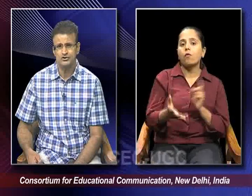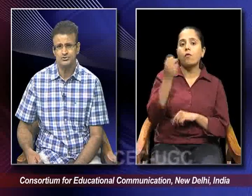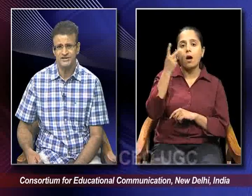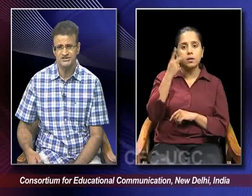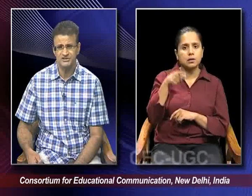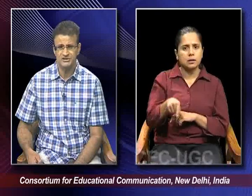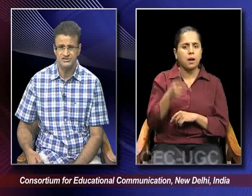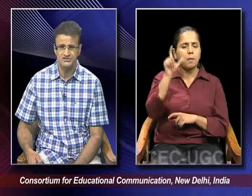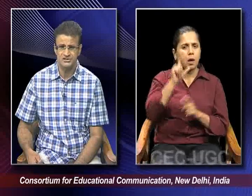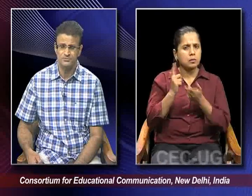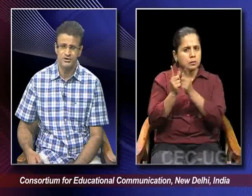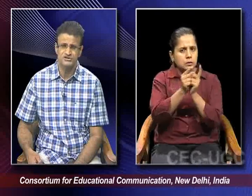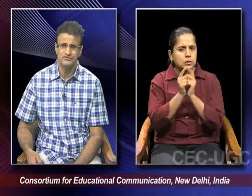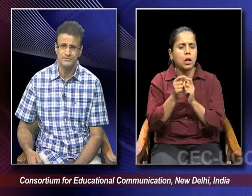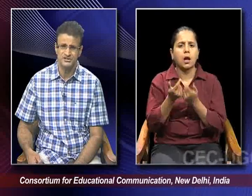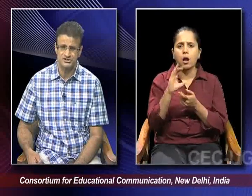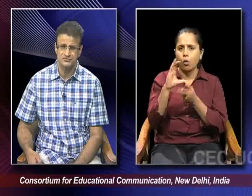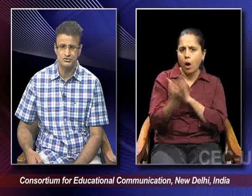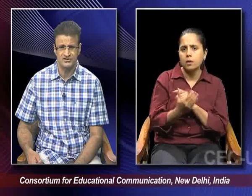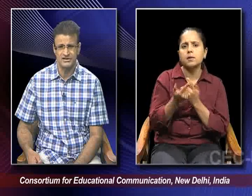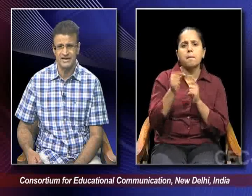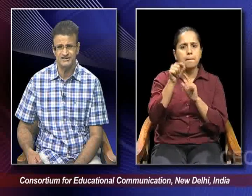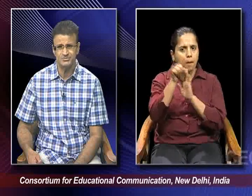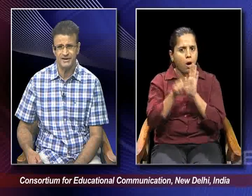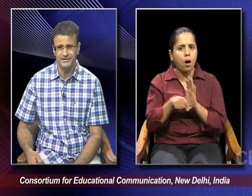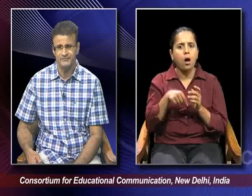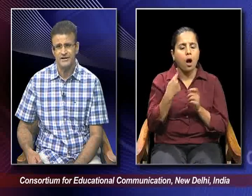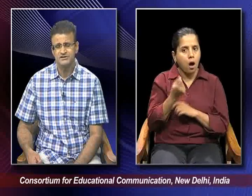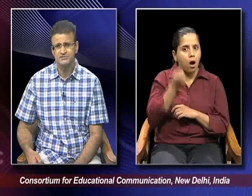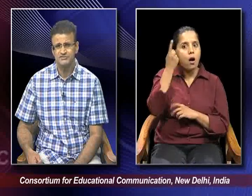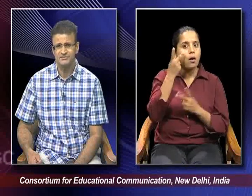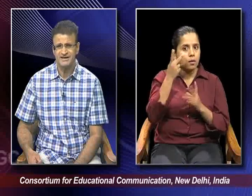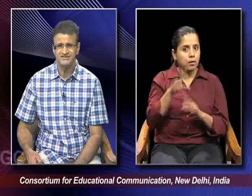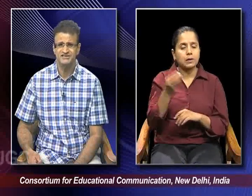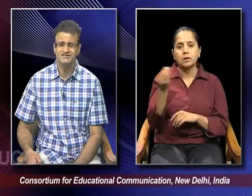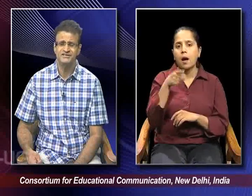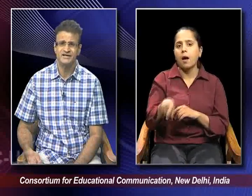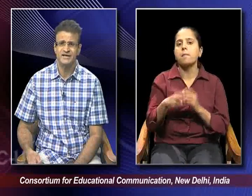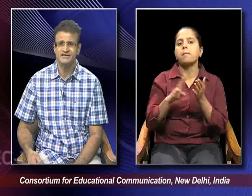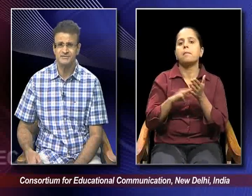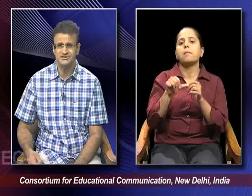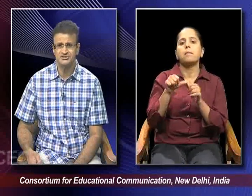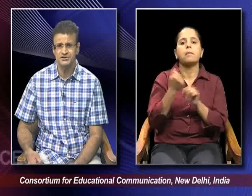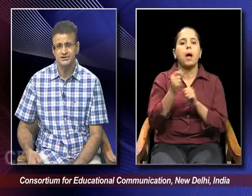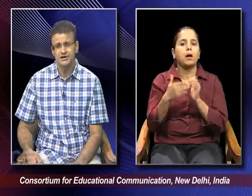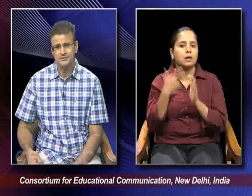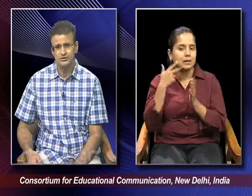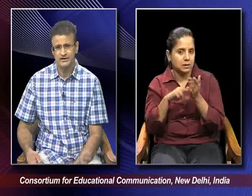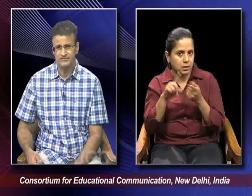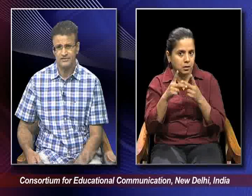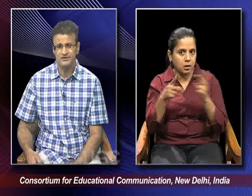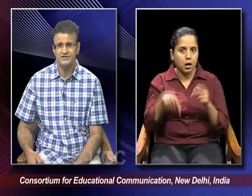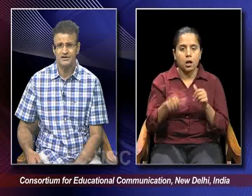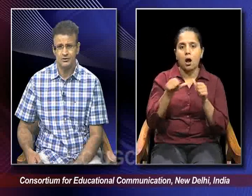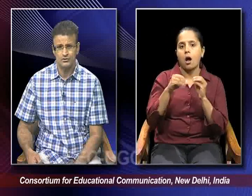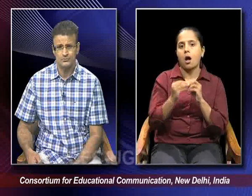a conspirational cultural policy of the British was realized by some of the magazines, and they attacked the British. Abhyuday and